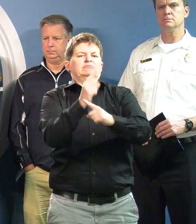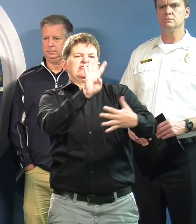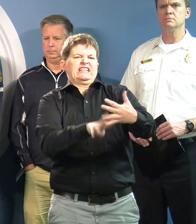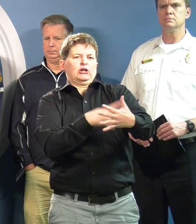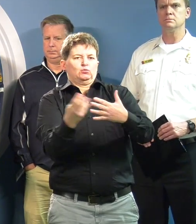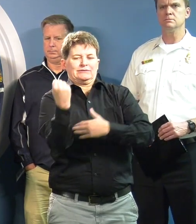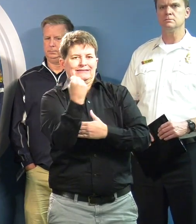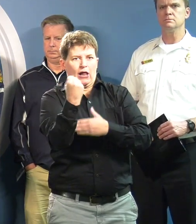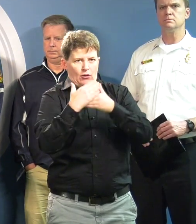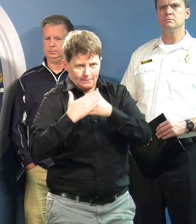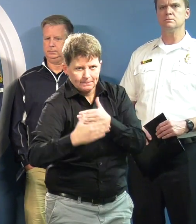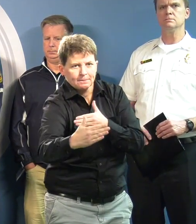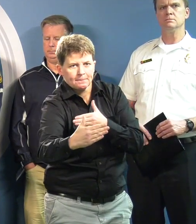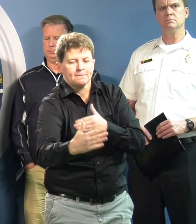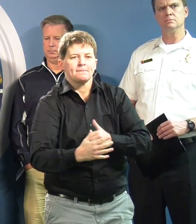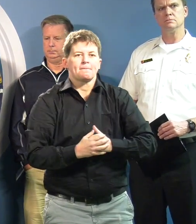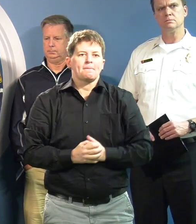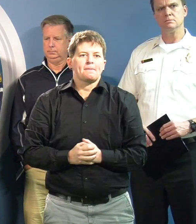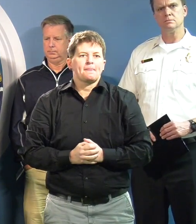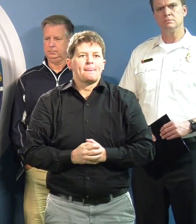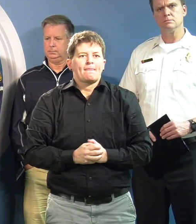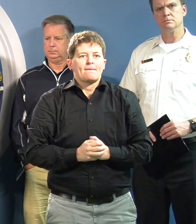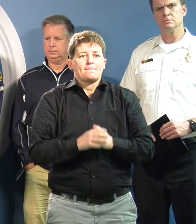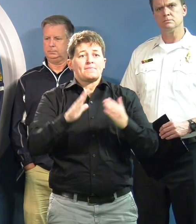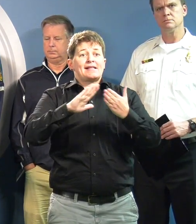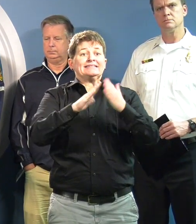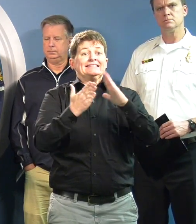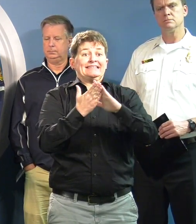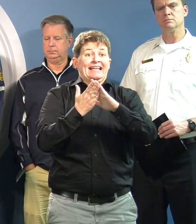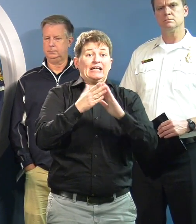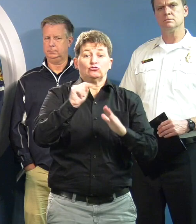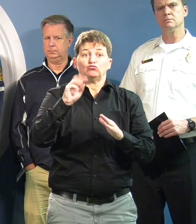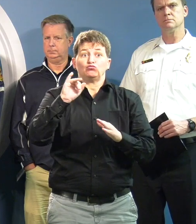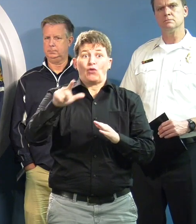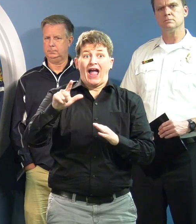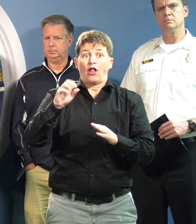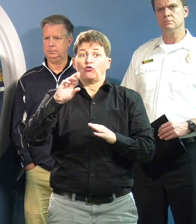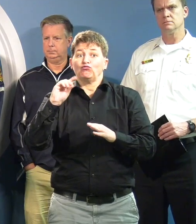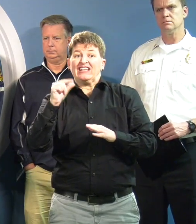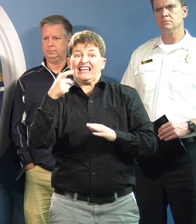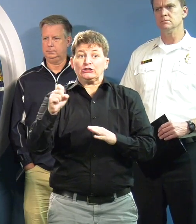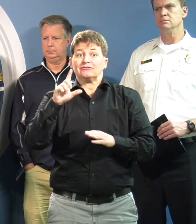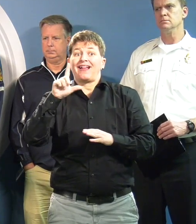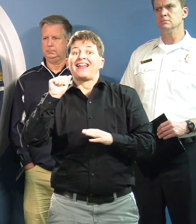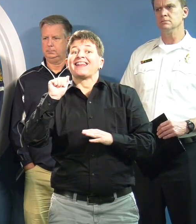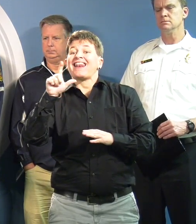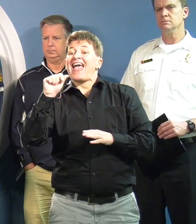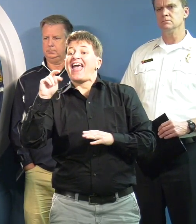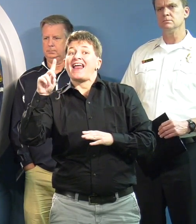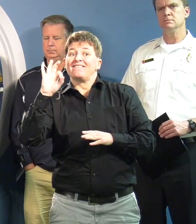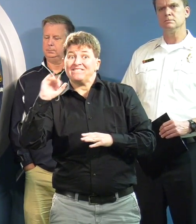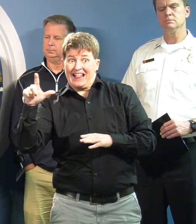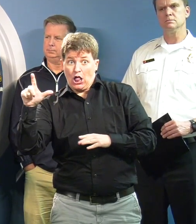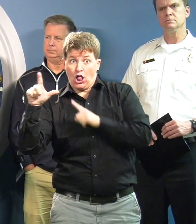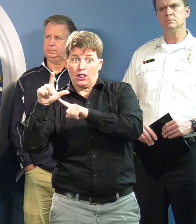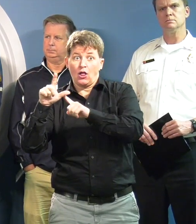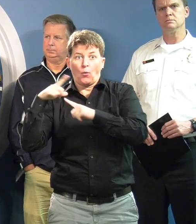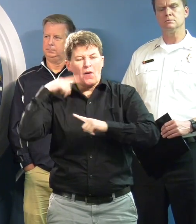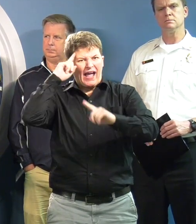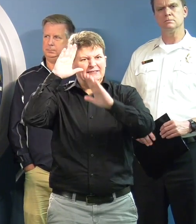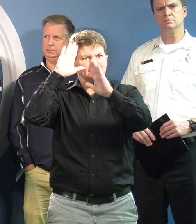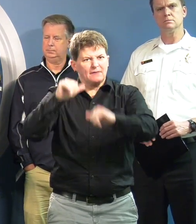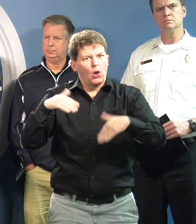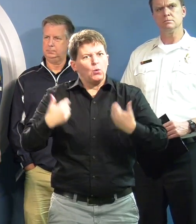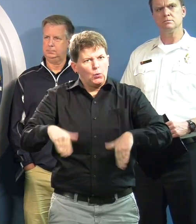the city's Trail Ridge landfill is anticipating challenges from winds and rain related to this event. By waiting until Monday, this